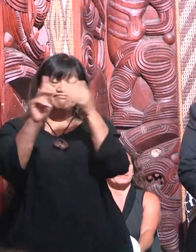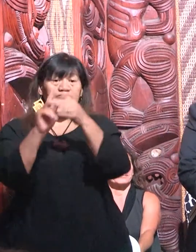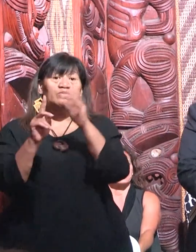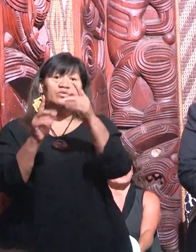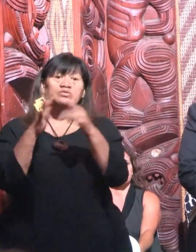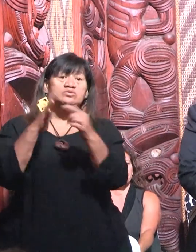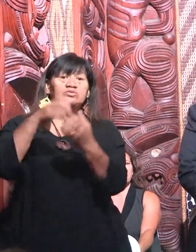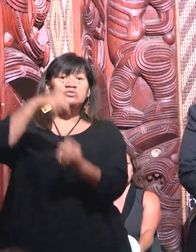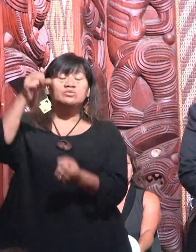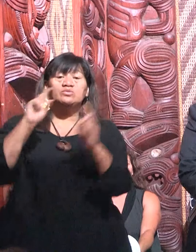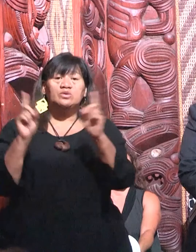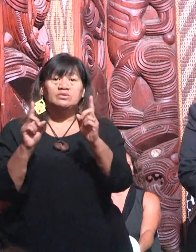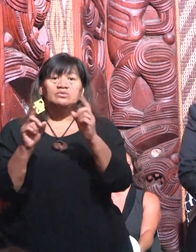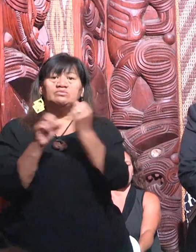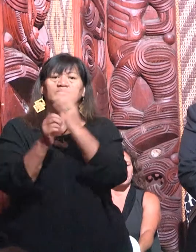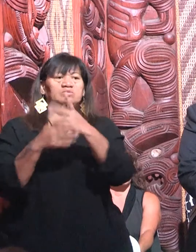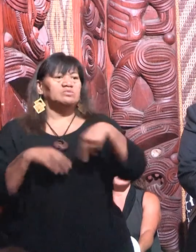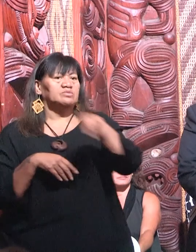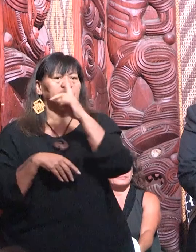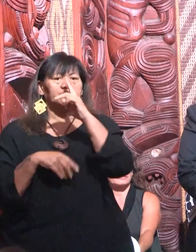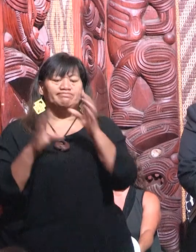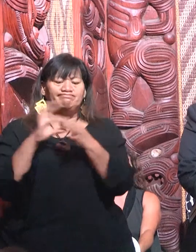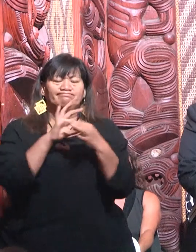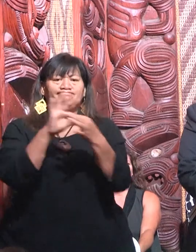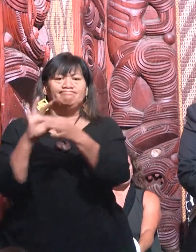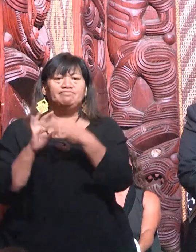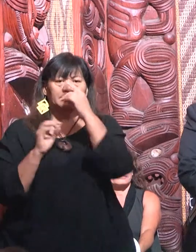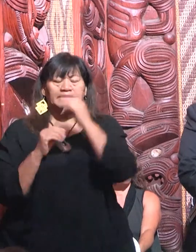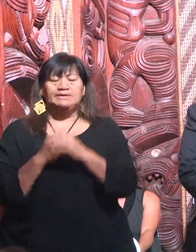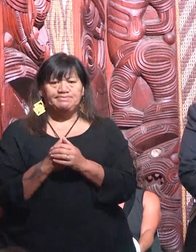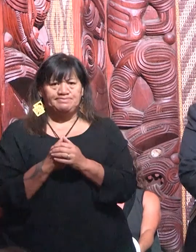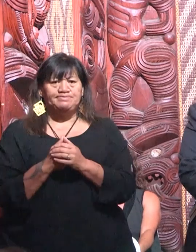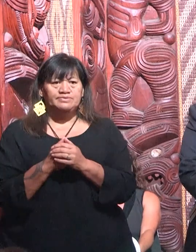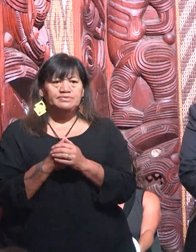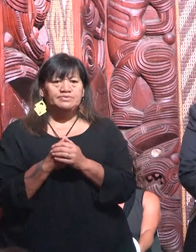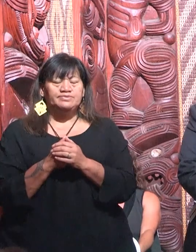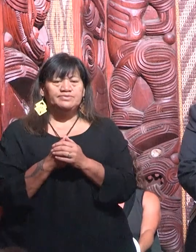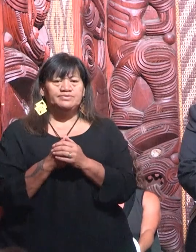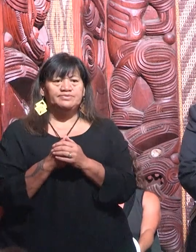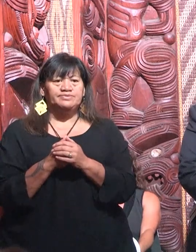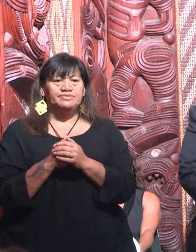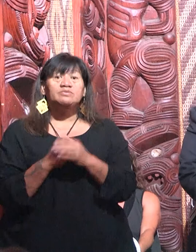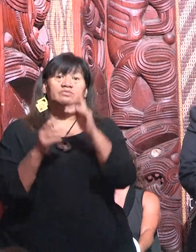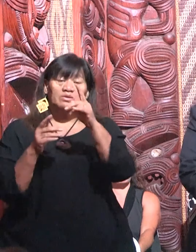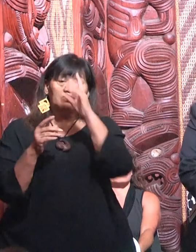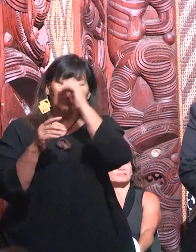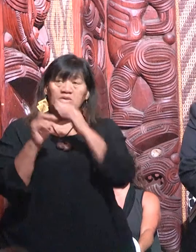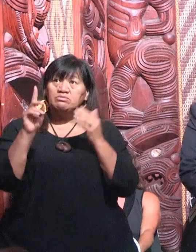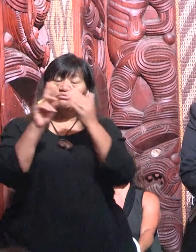te rā, uiti mai te rā, waka mārama te pō uri uri tanga tāngata. We te kina, ai iwi ko